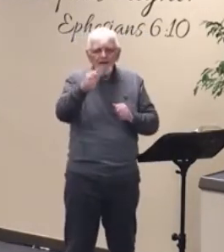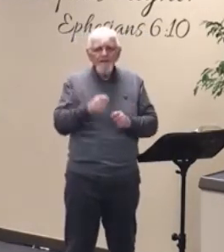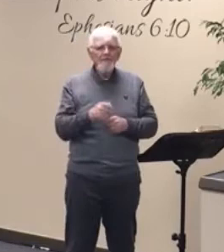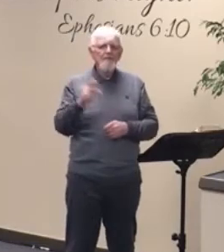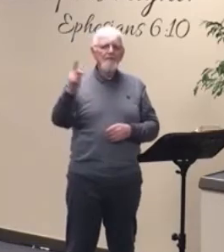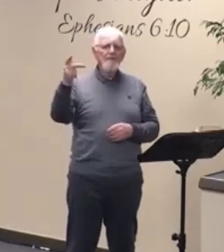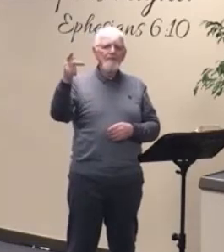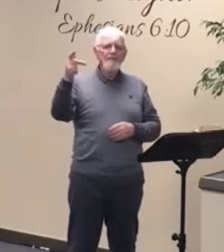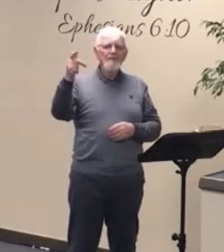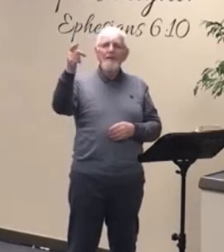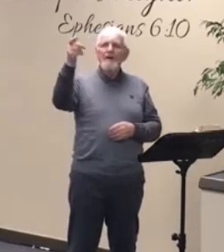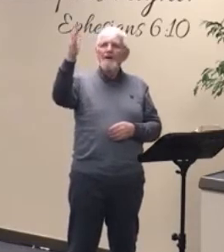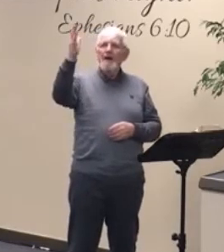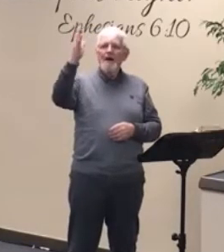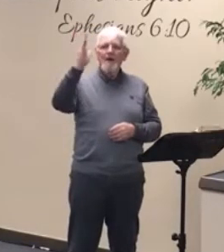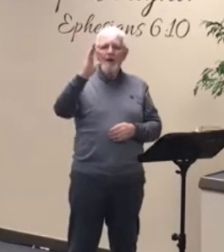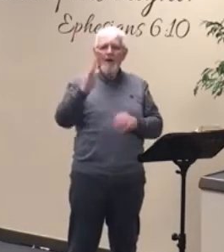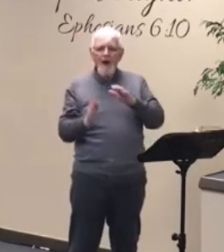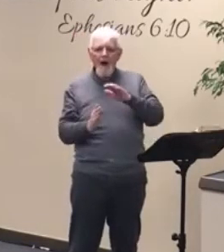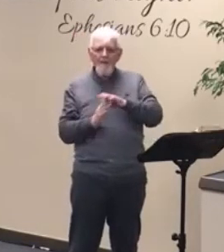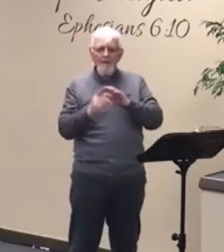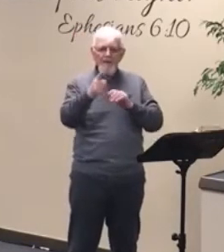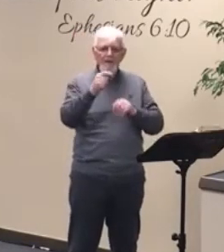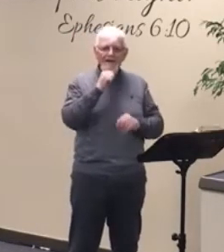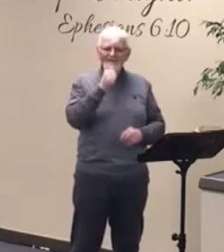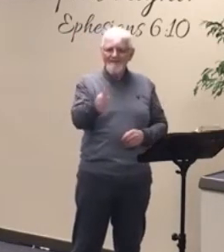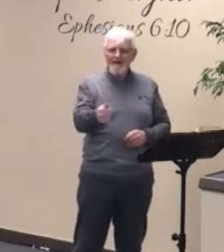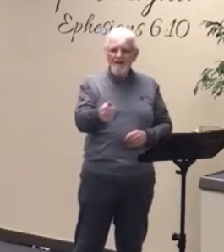three, God will humble you if you don't.